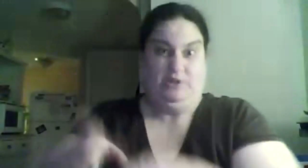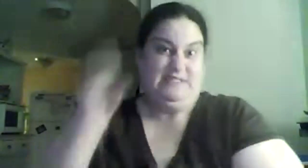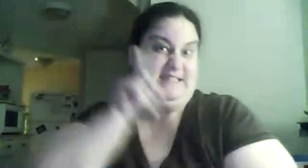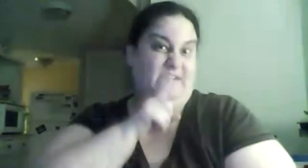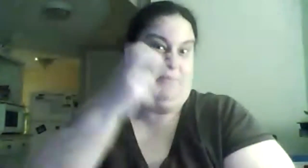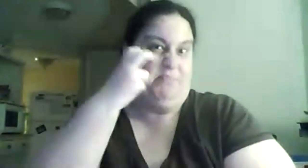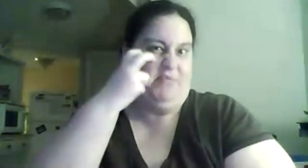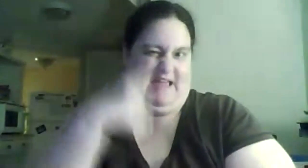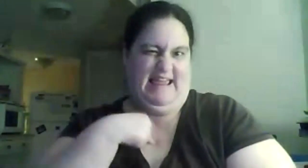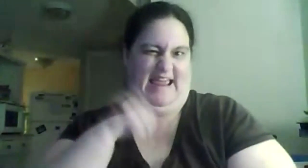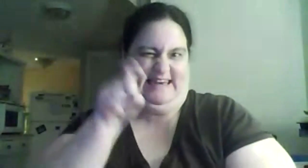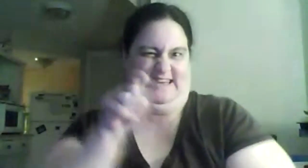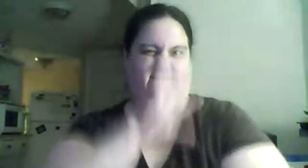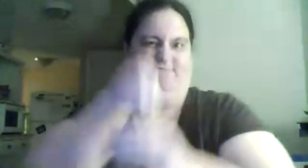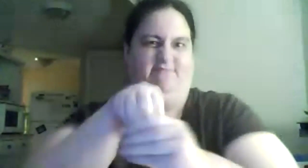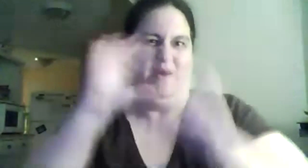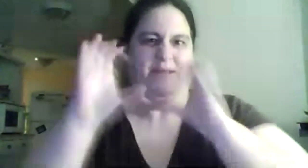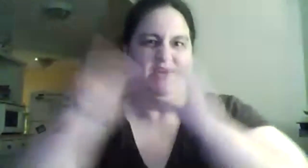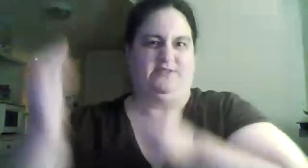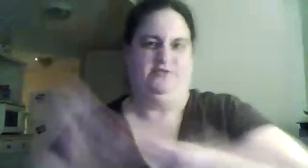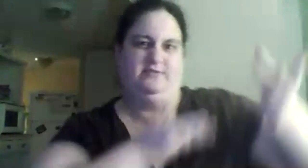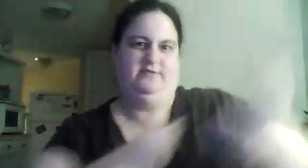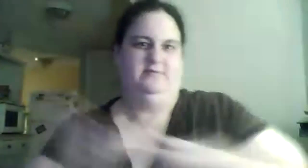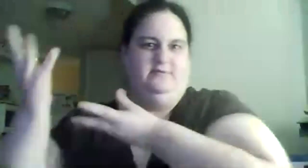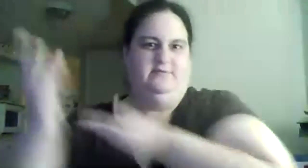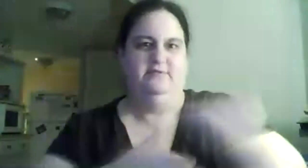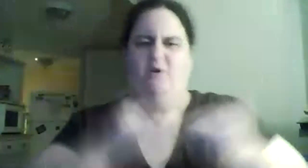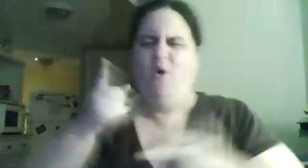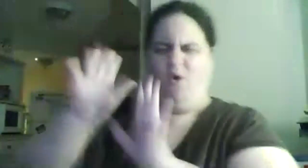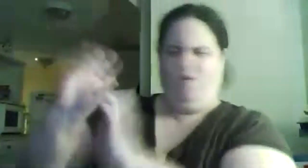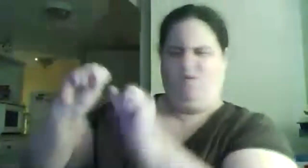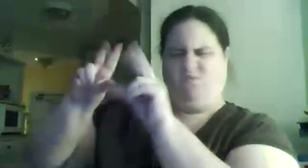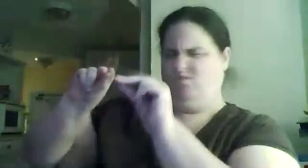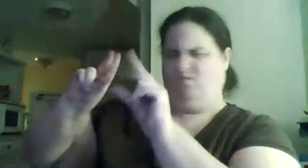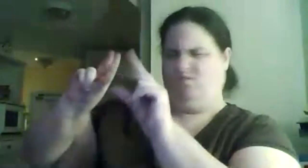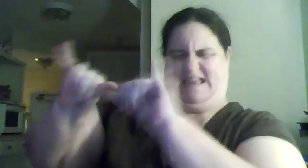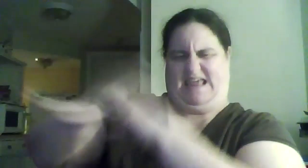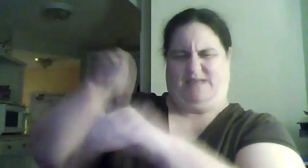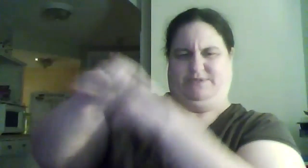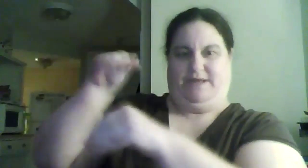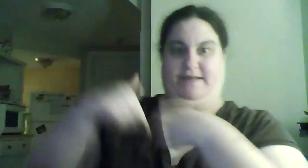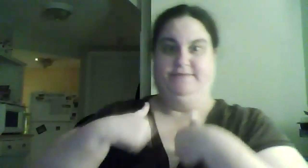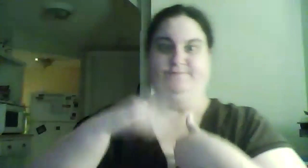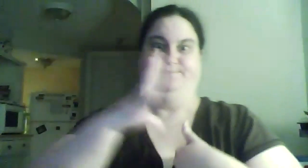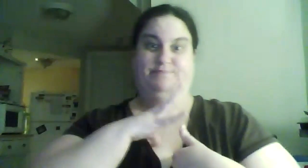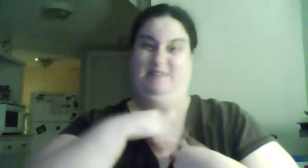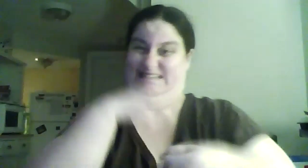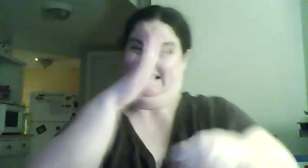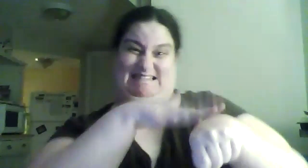I let the police know when they came involved in the situation that, hey, listen, I'm going to need to, you know, this is a